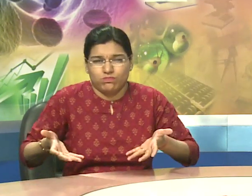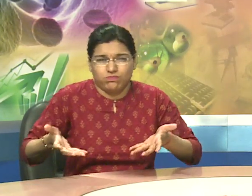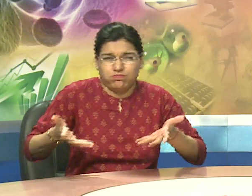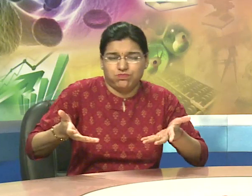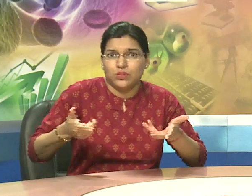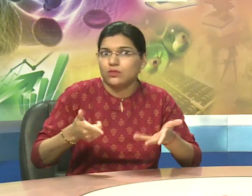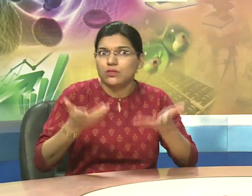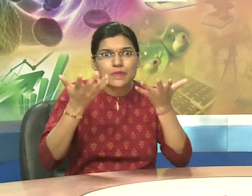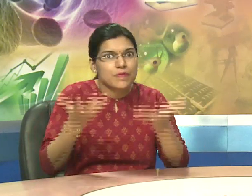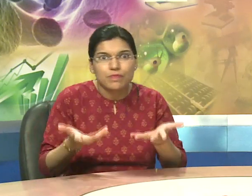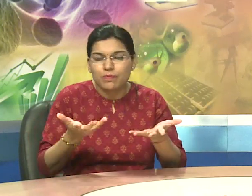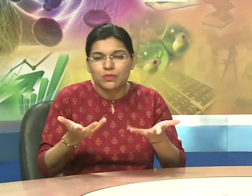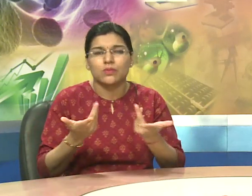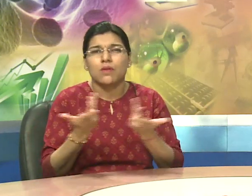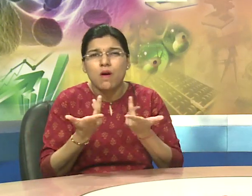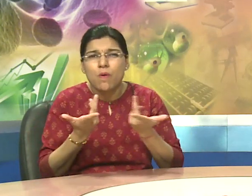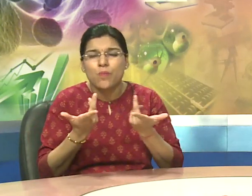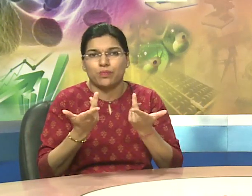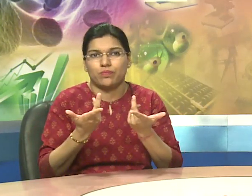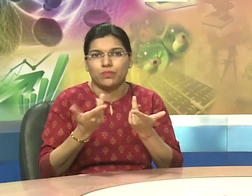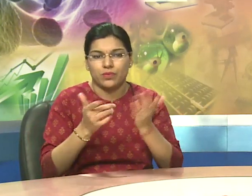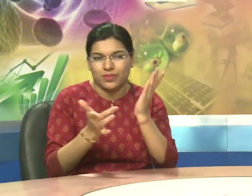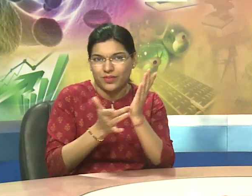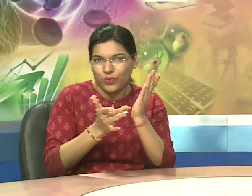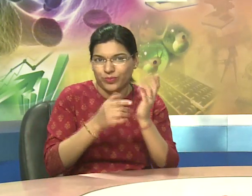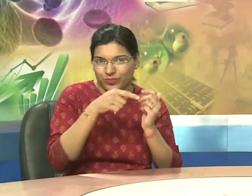For example, goods which are heavy,